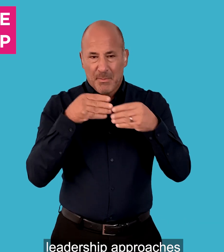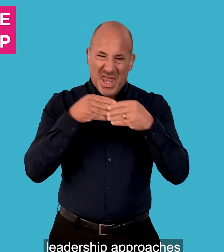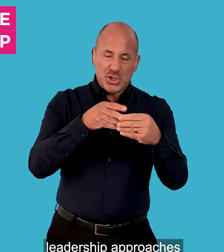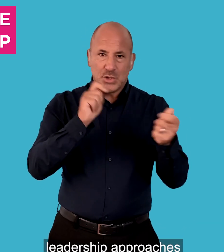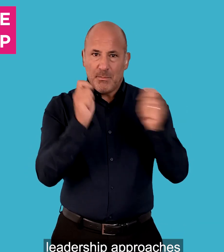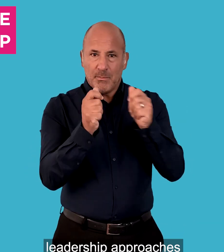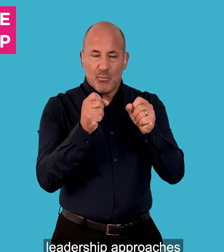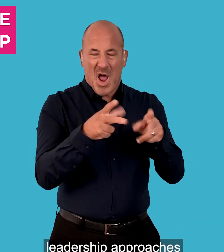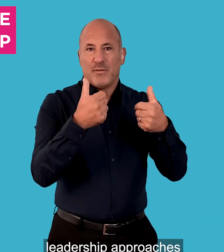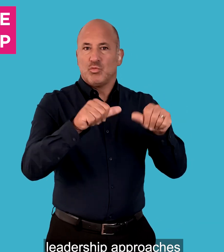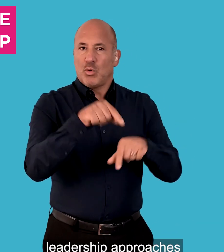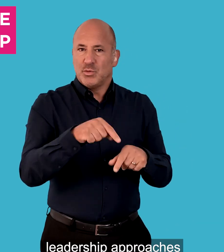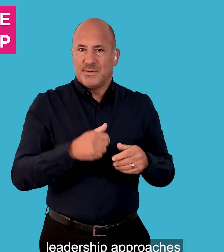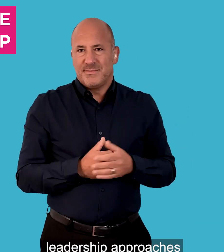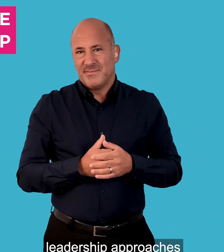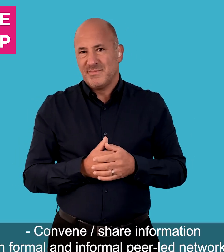organisation-wide/systems leadership approaches.